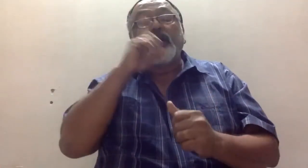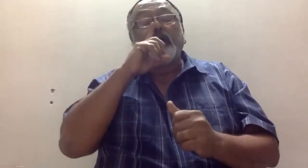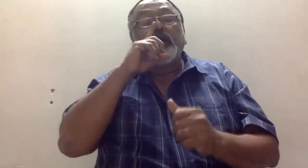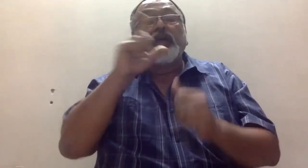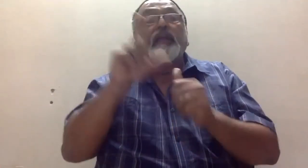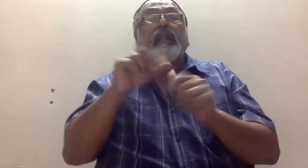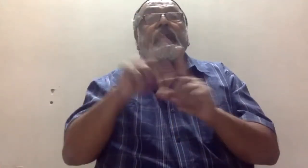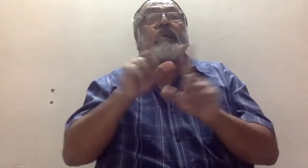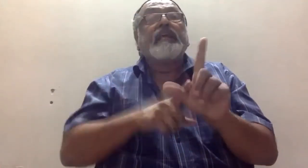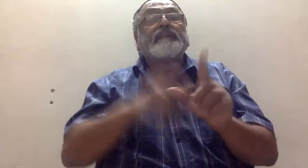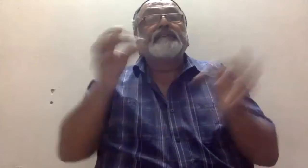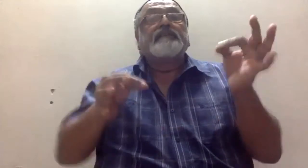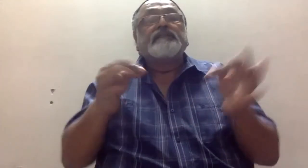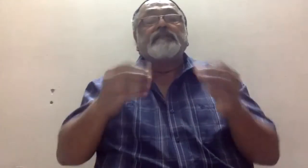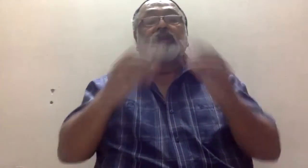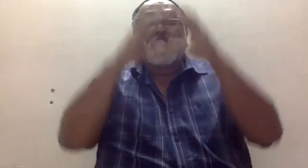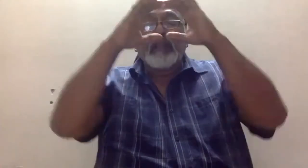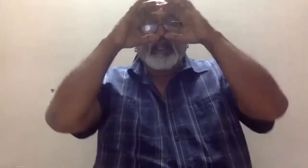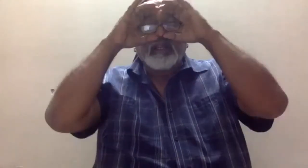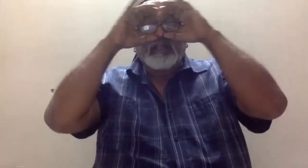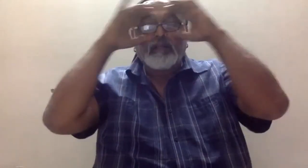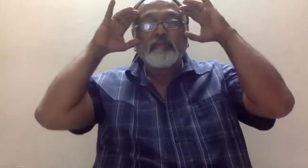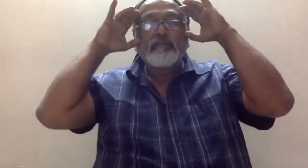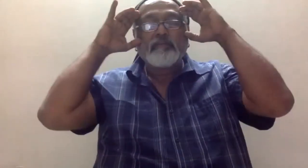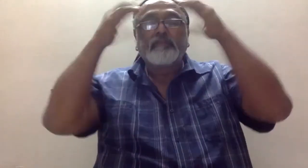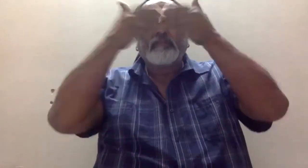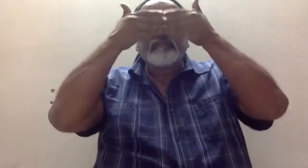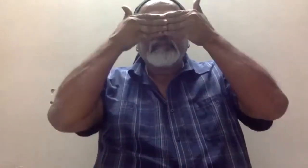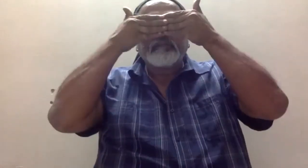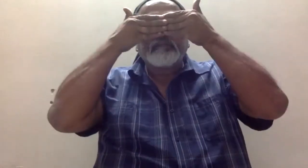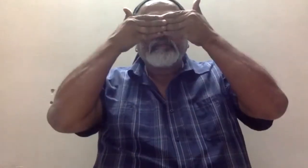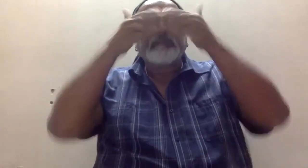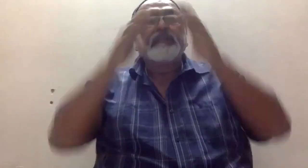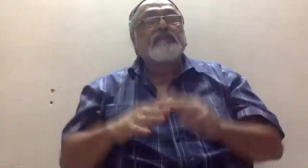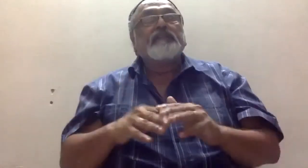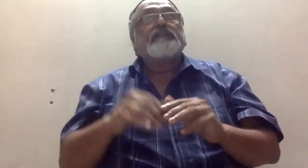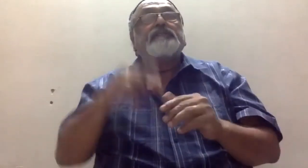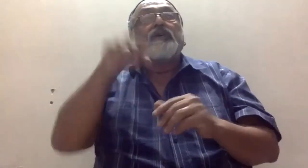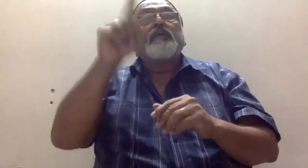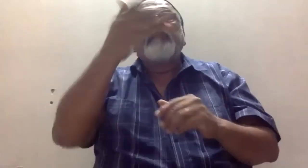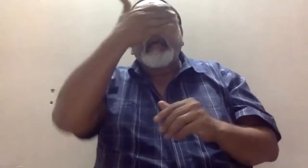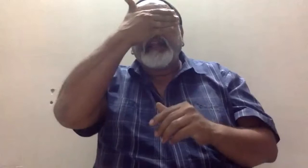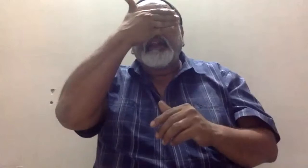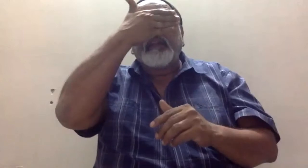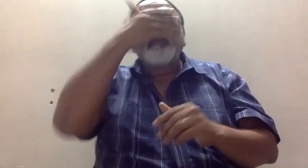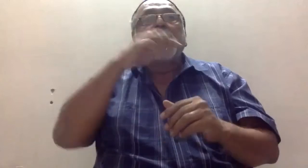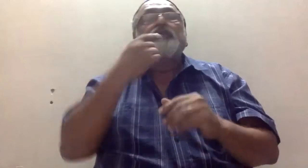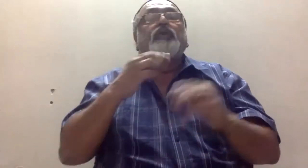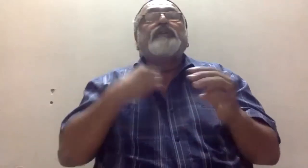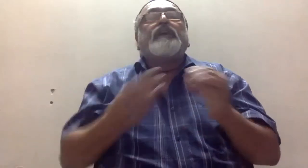is blind. I mean, it's often said, and the blindness probably there is said because you don't favor somebody by opening your